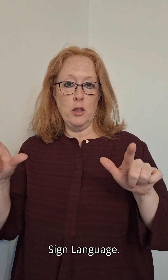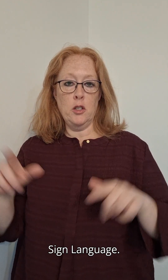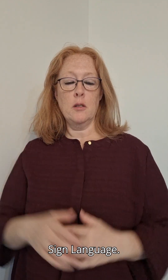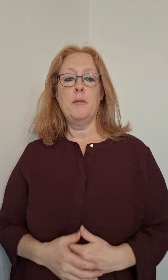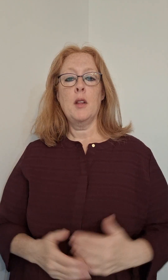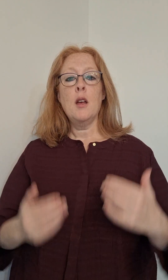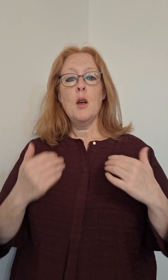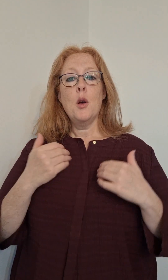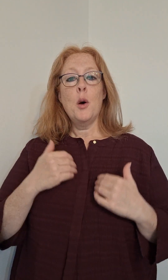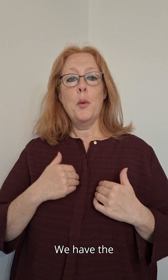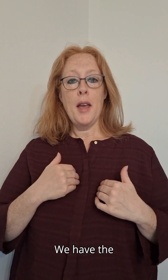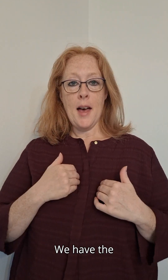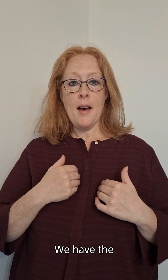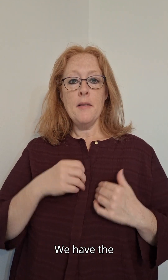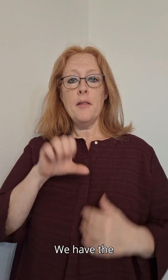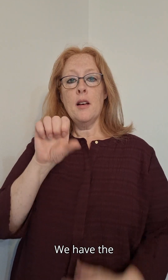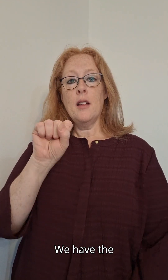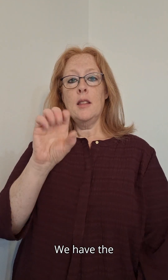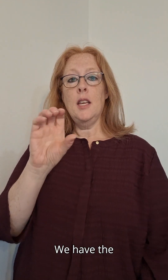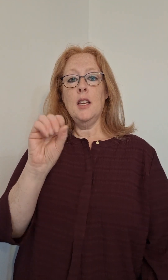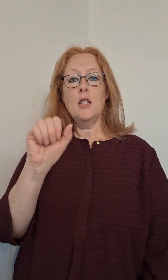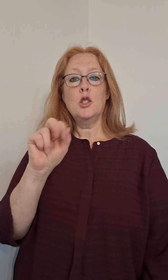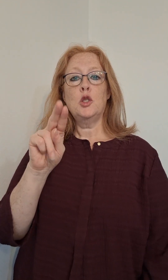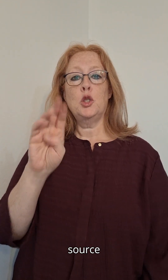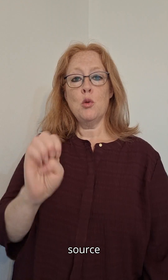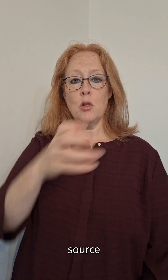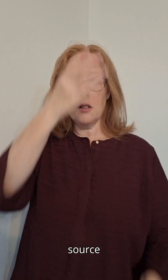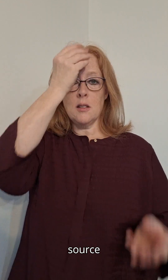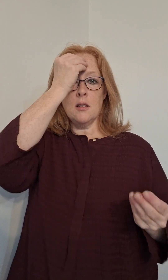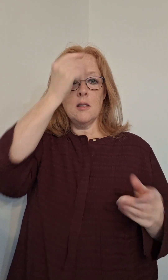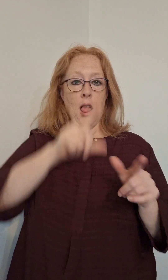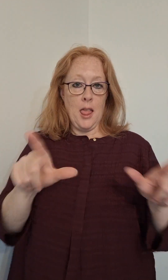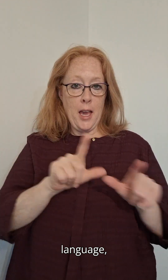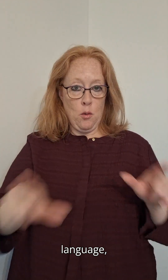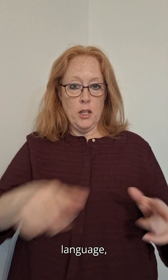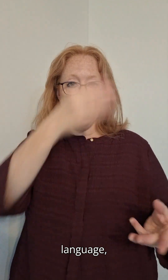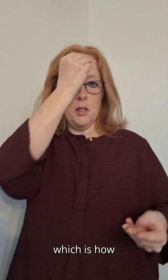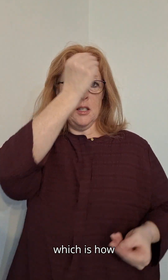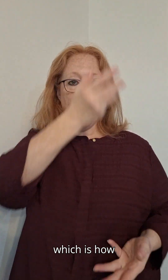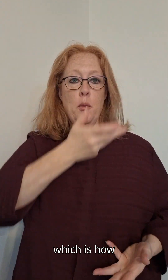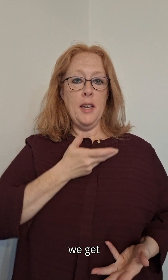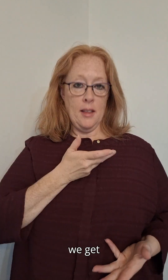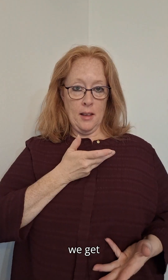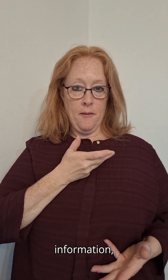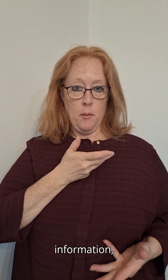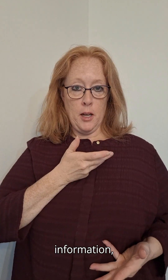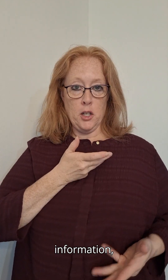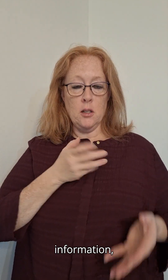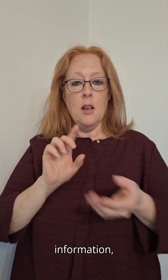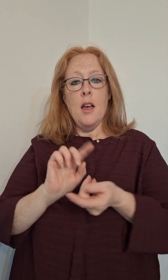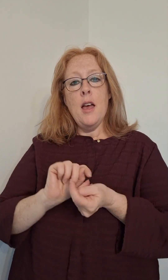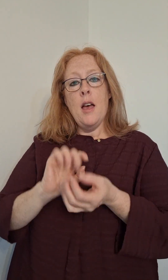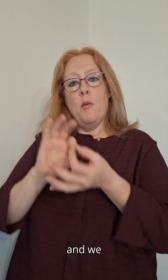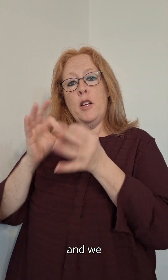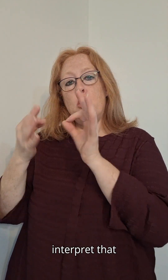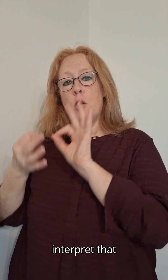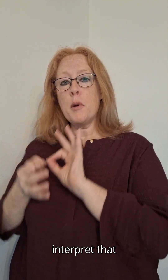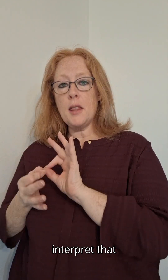Language. We have the source language, which is how we get information, and we interpret